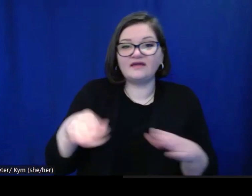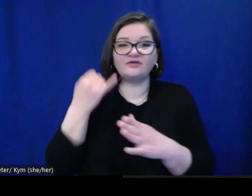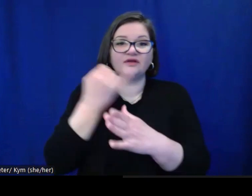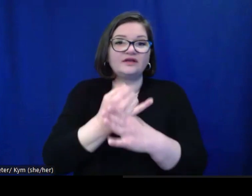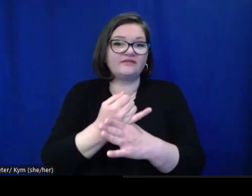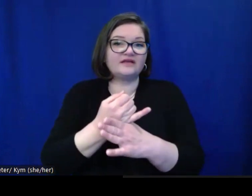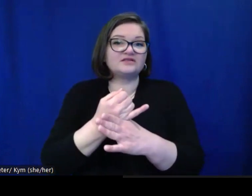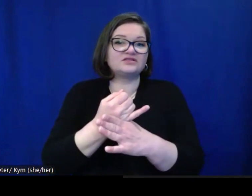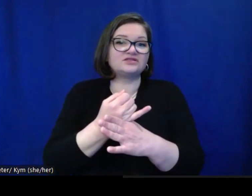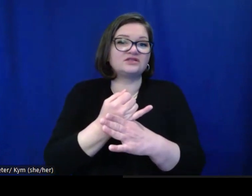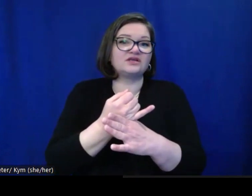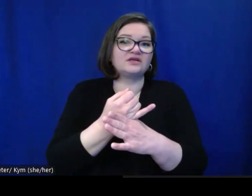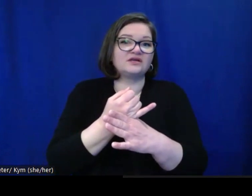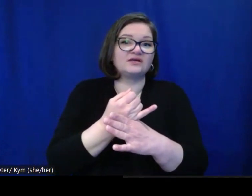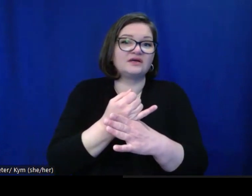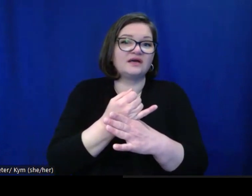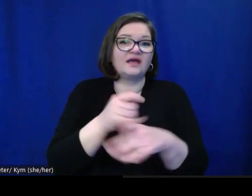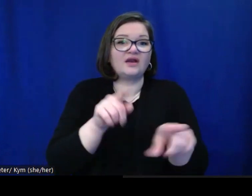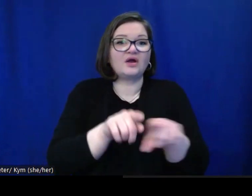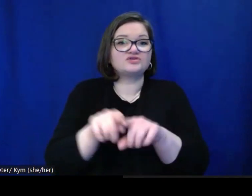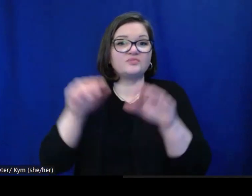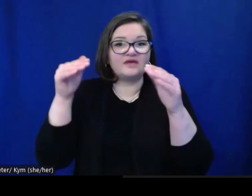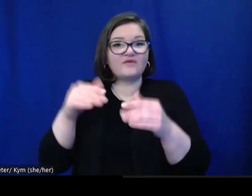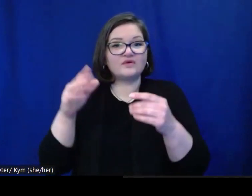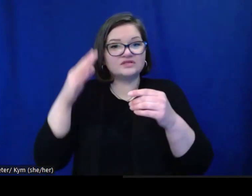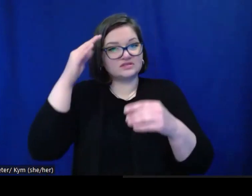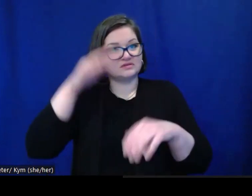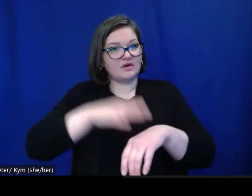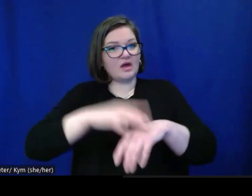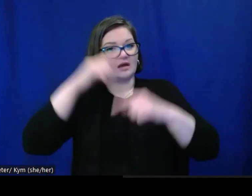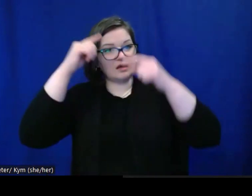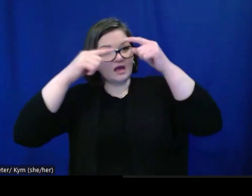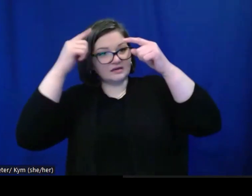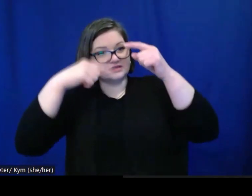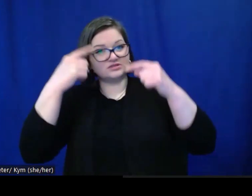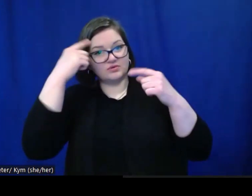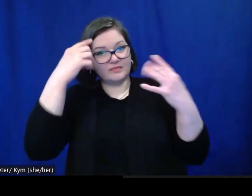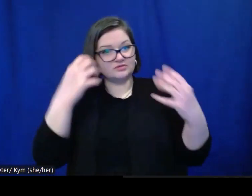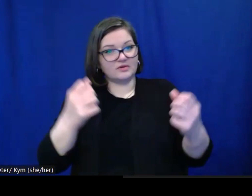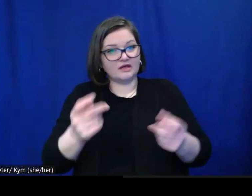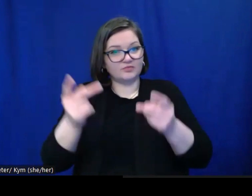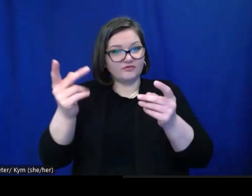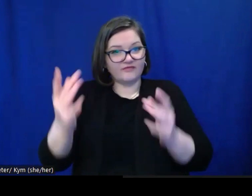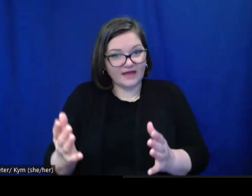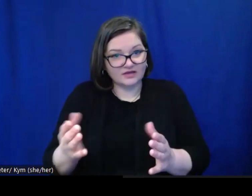is having folks focused on the cognition, so mental health providers, psychologists,